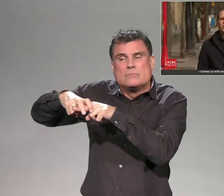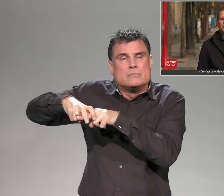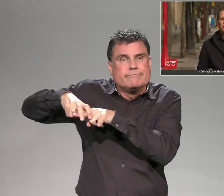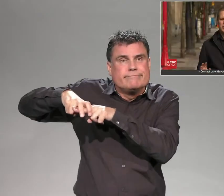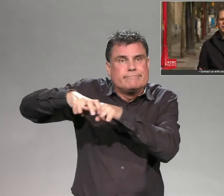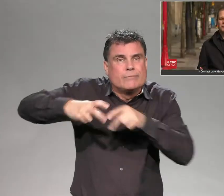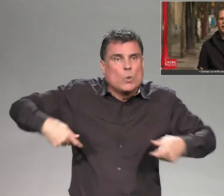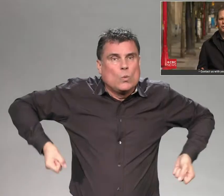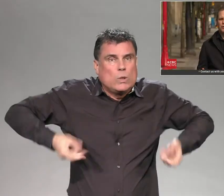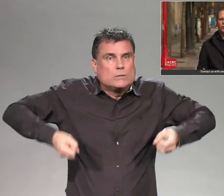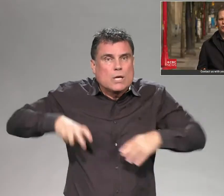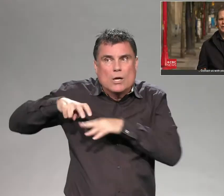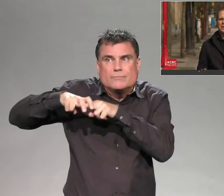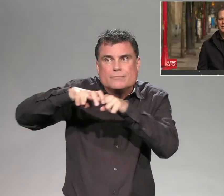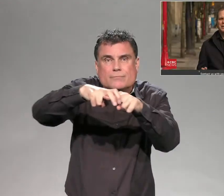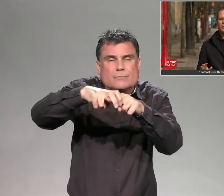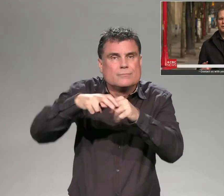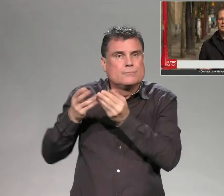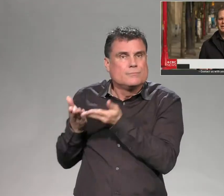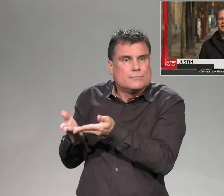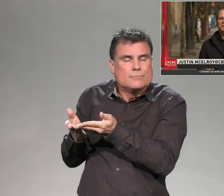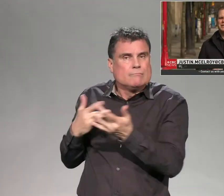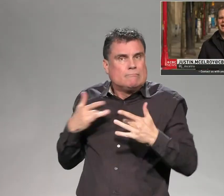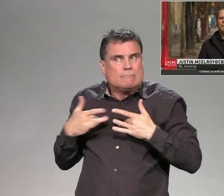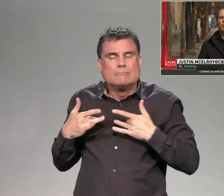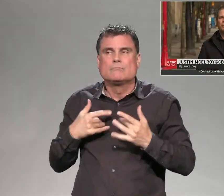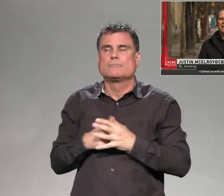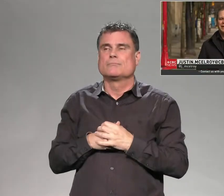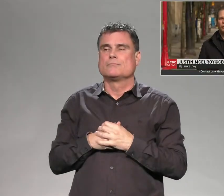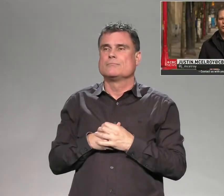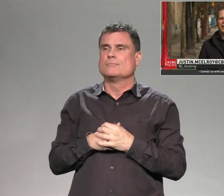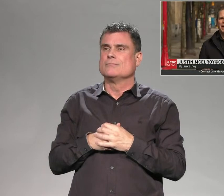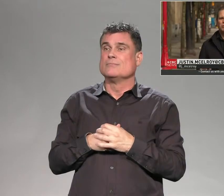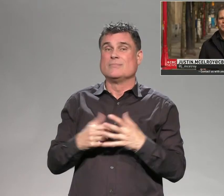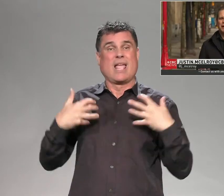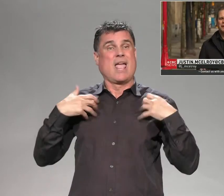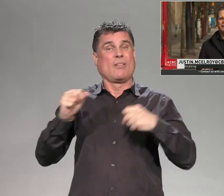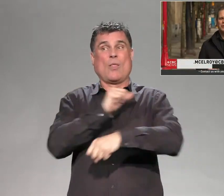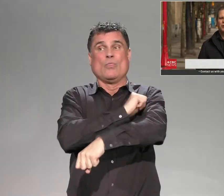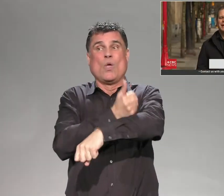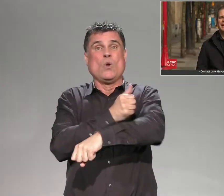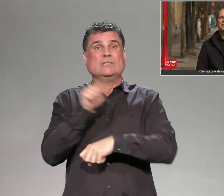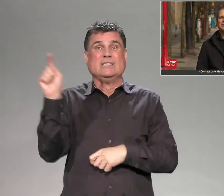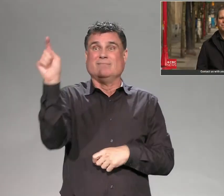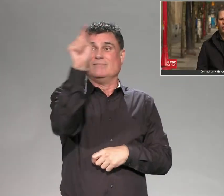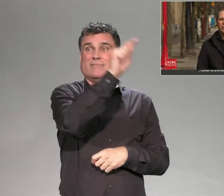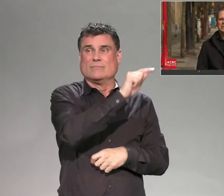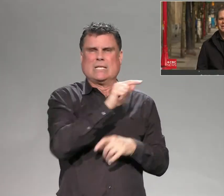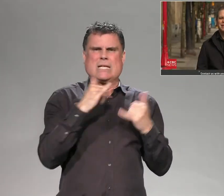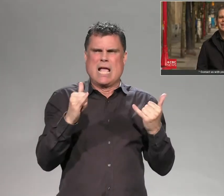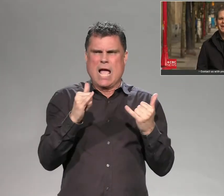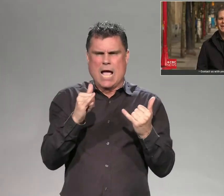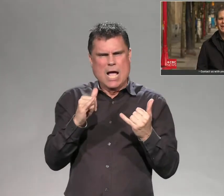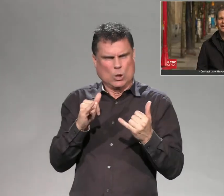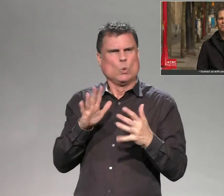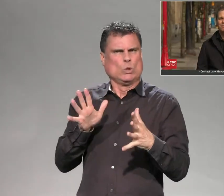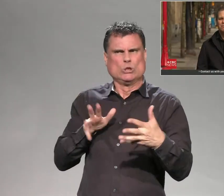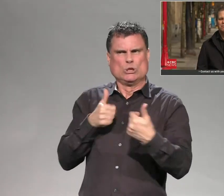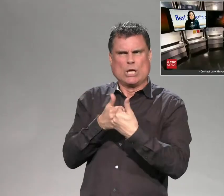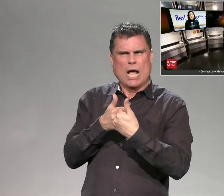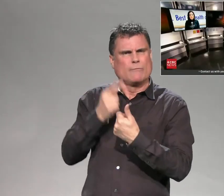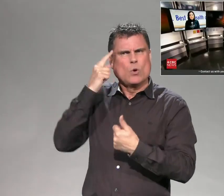information. The question for health authorities is whether seniors that have mobility or language barriers are getting the supports they